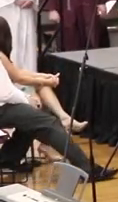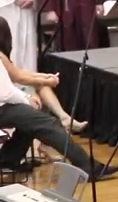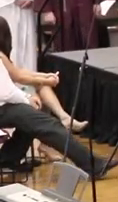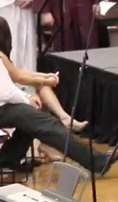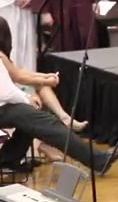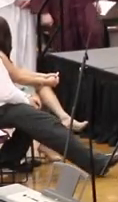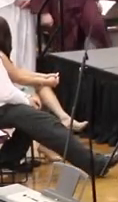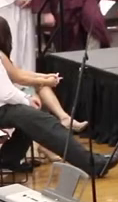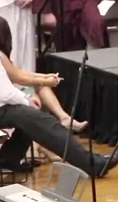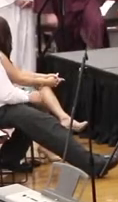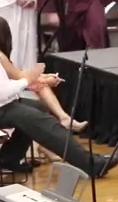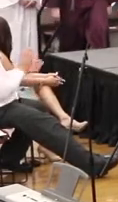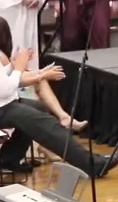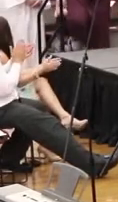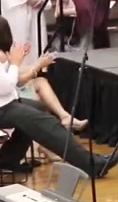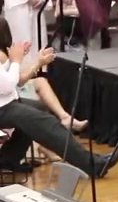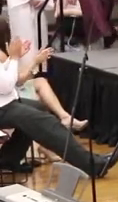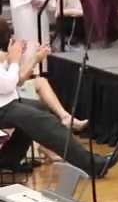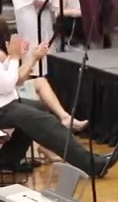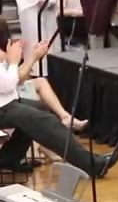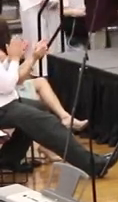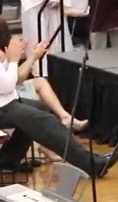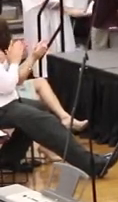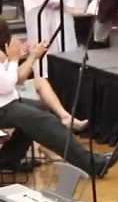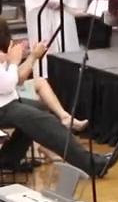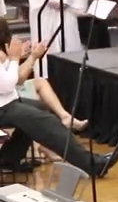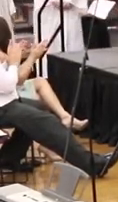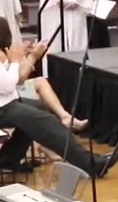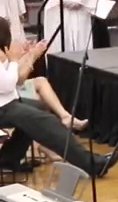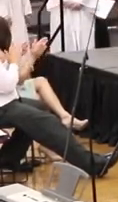Sean William Chapman.